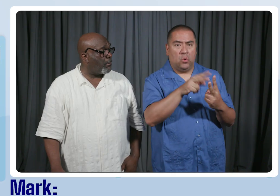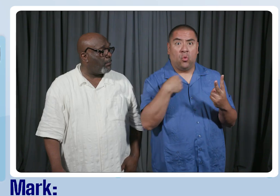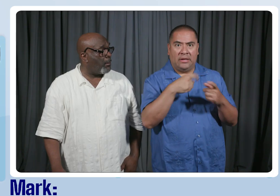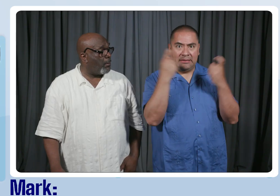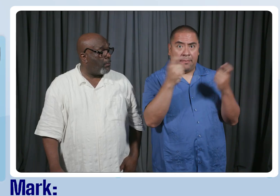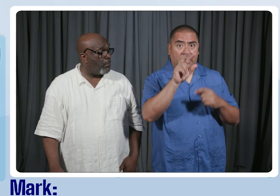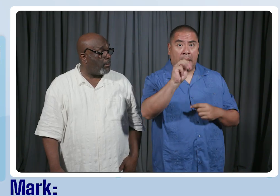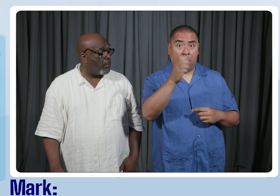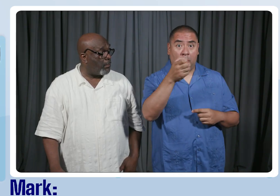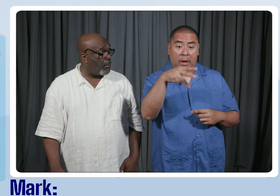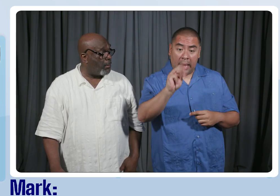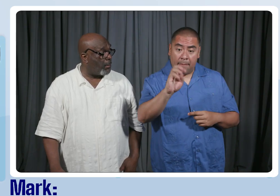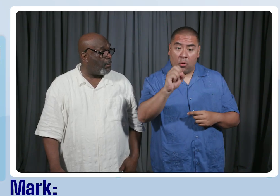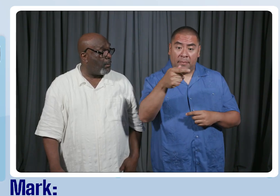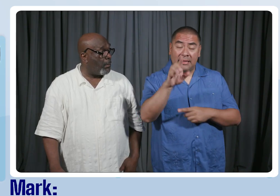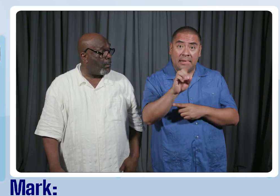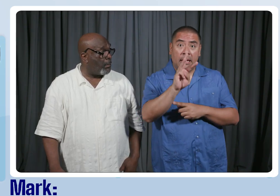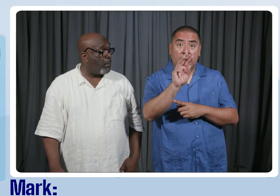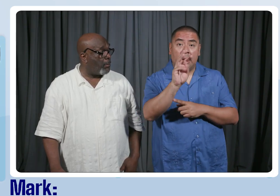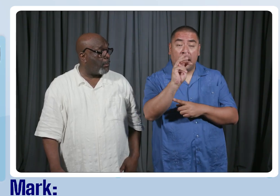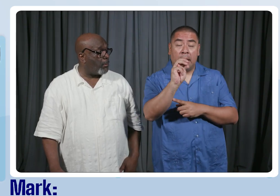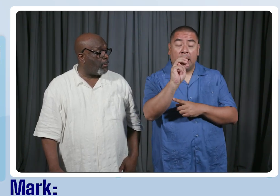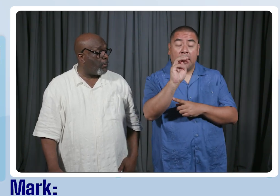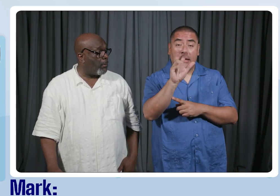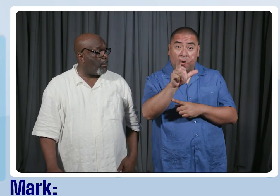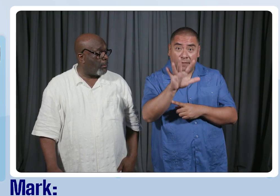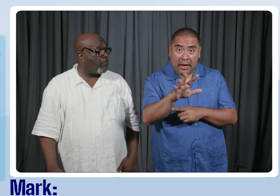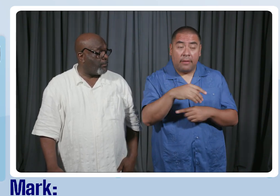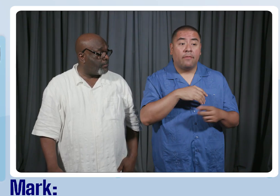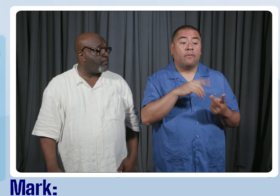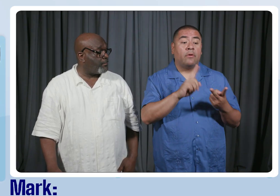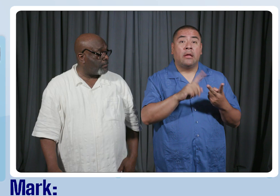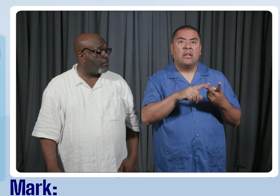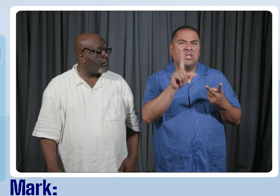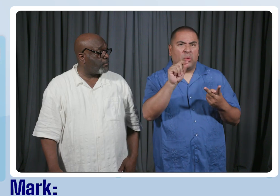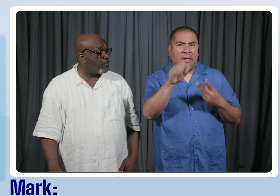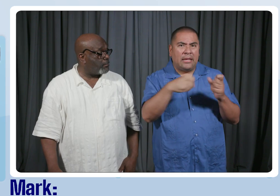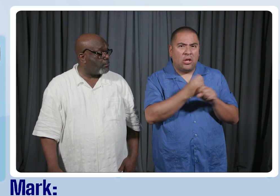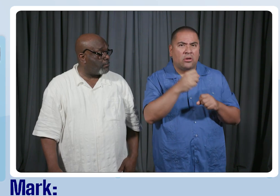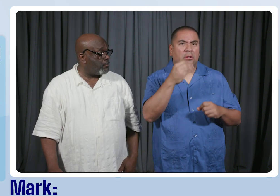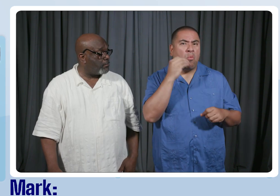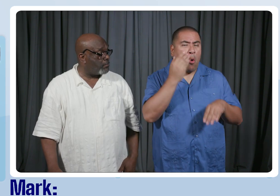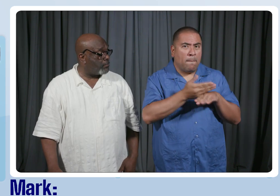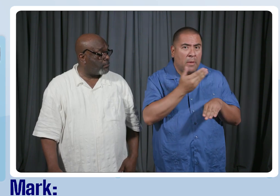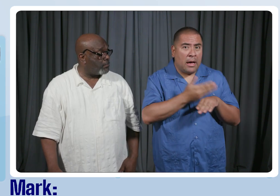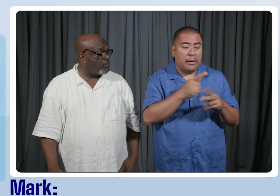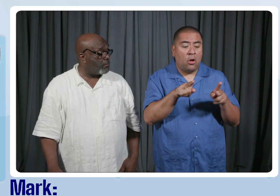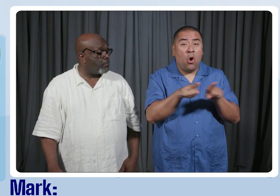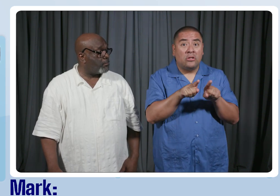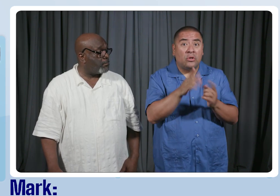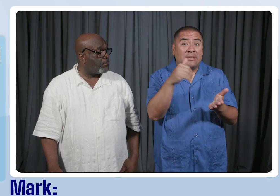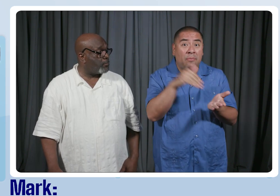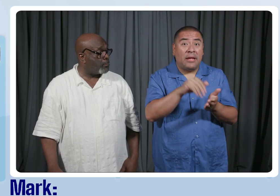of MOPD. We are celebrating 25 years of HomeMod, and at the very same time, we're celebrating our 2000th client,